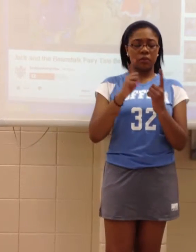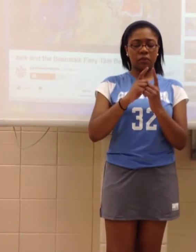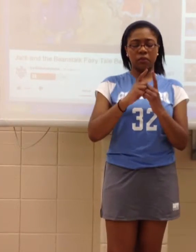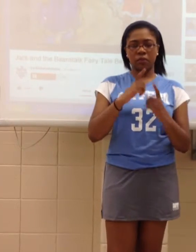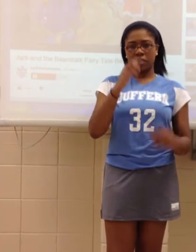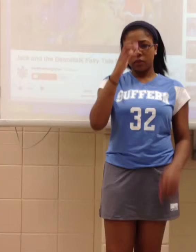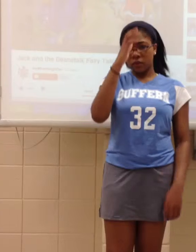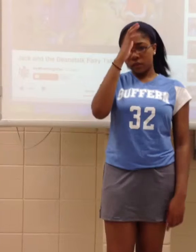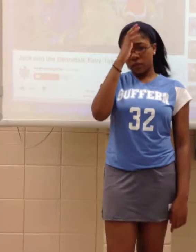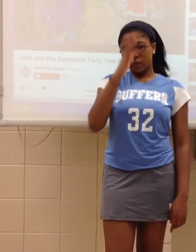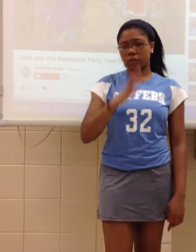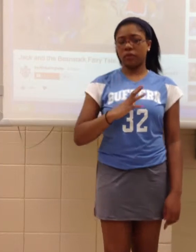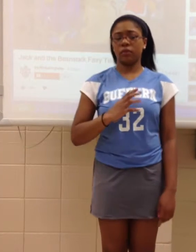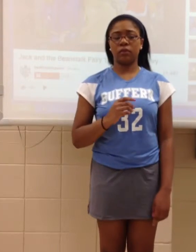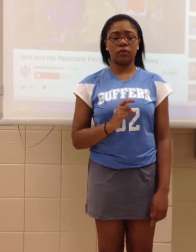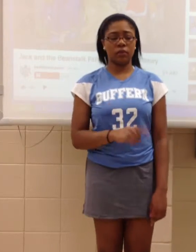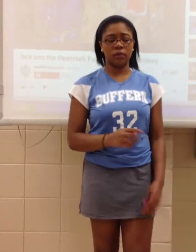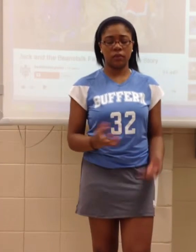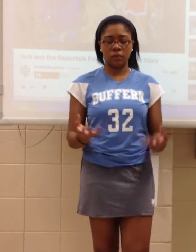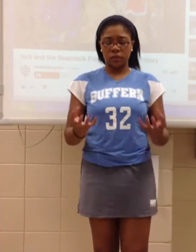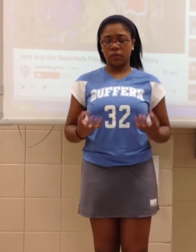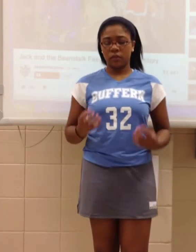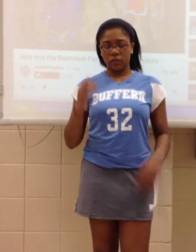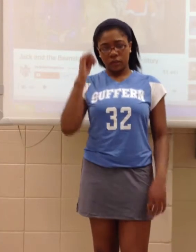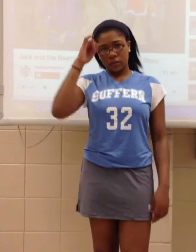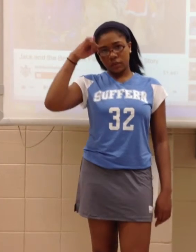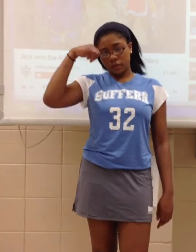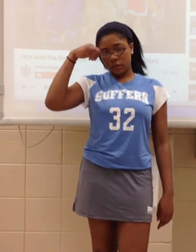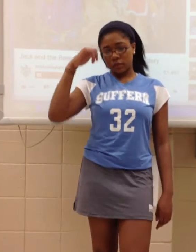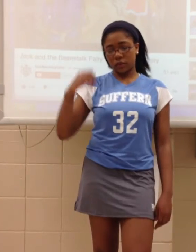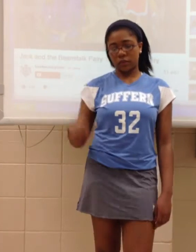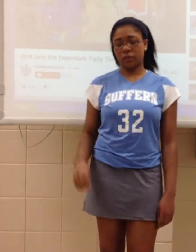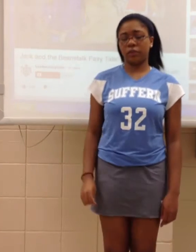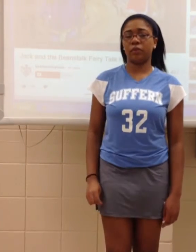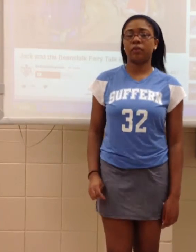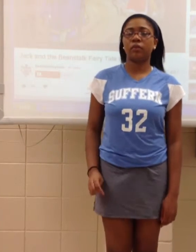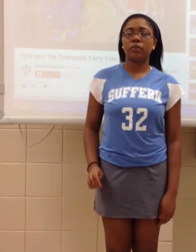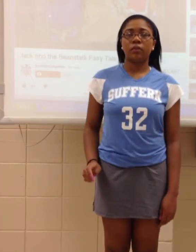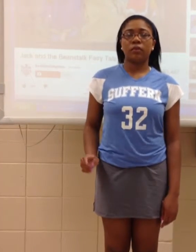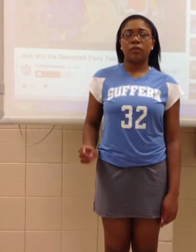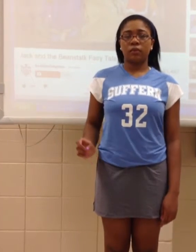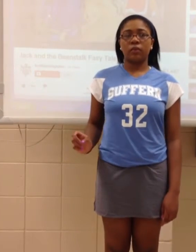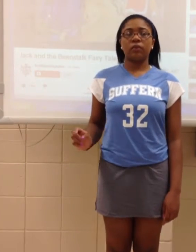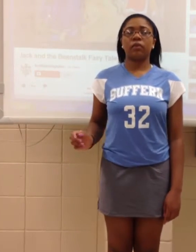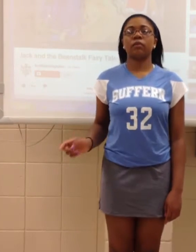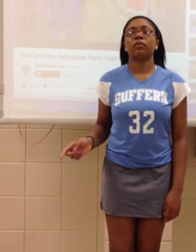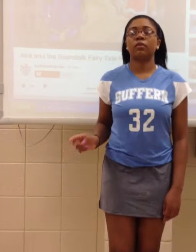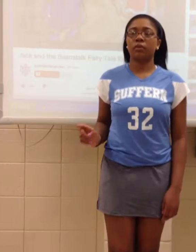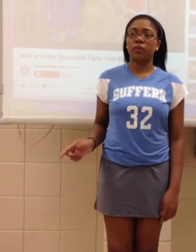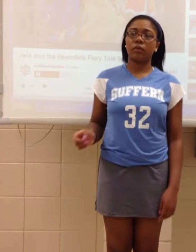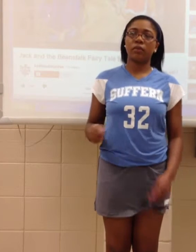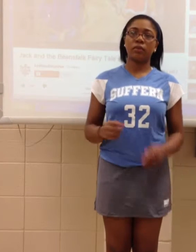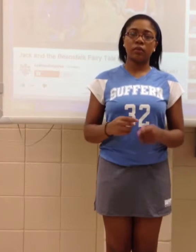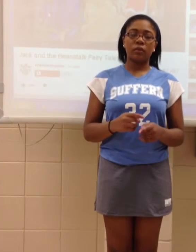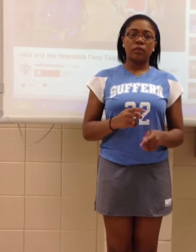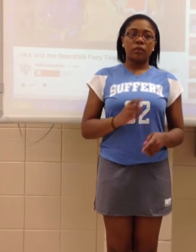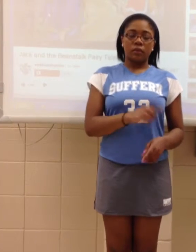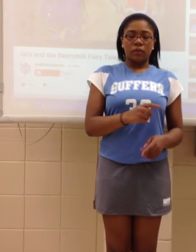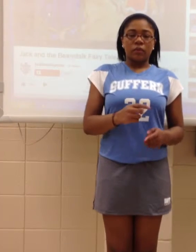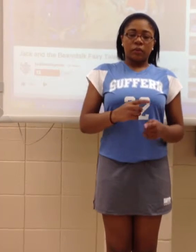Jack met a strange man who asked to buy the cow. "I will give you 5 magic beans for your cow,"